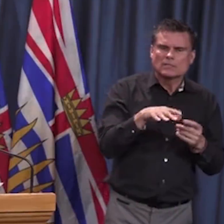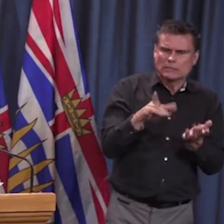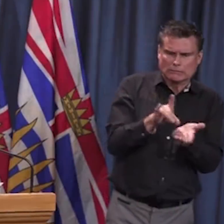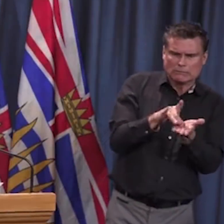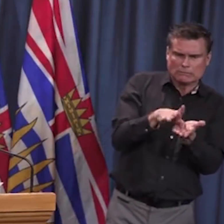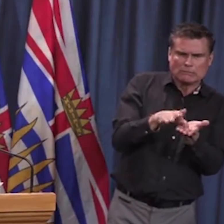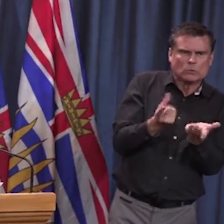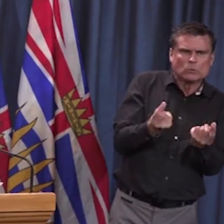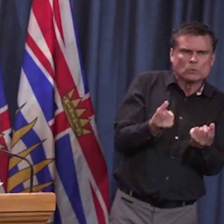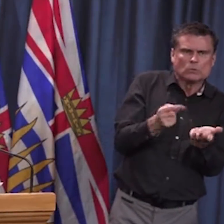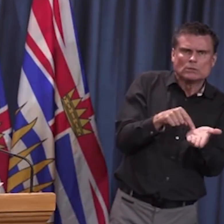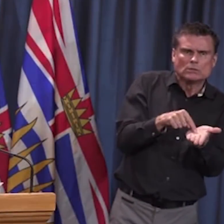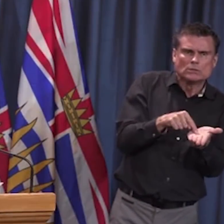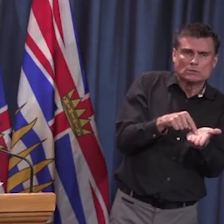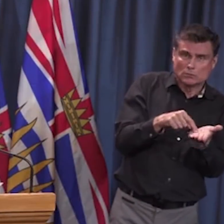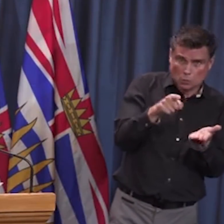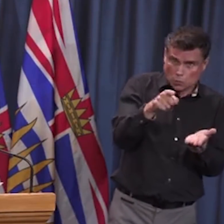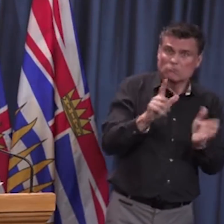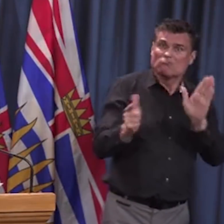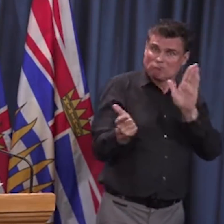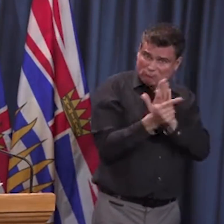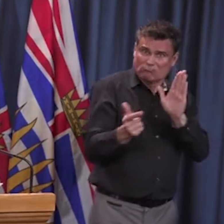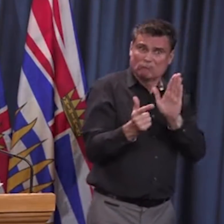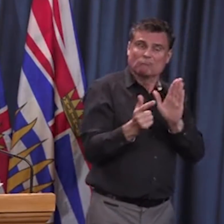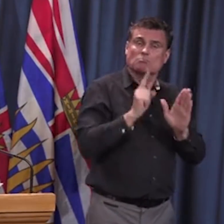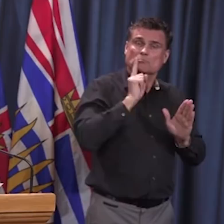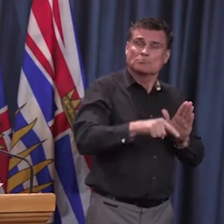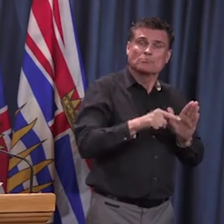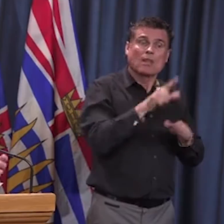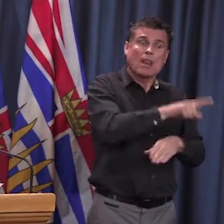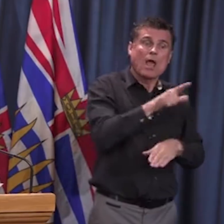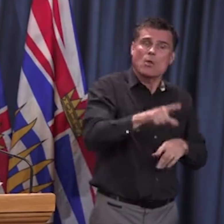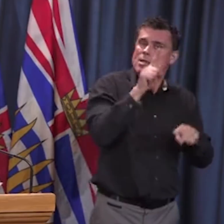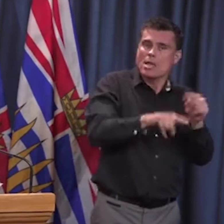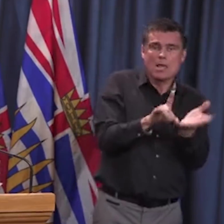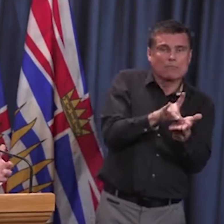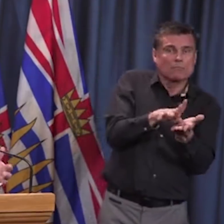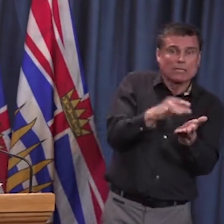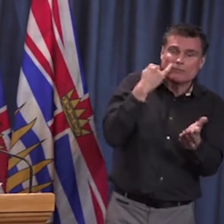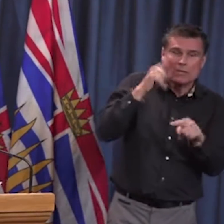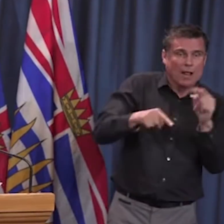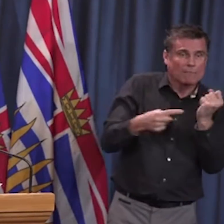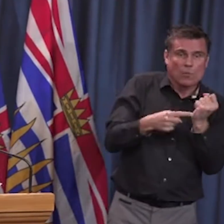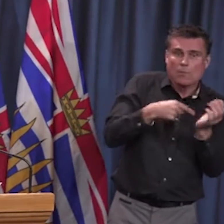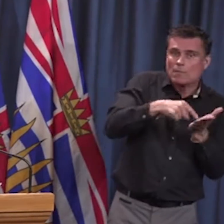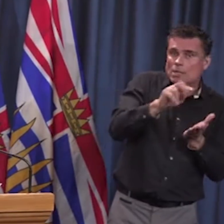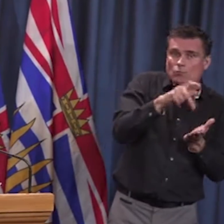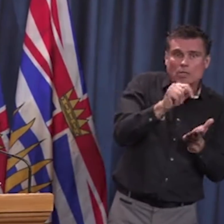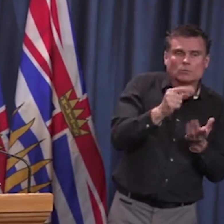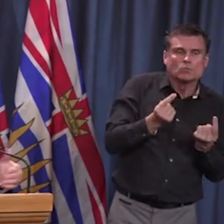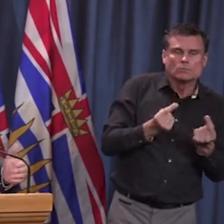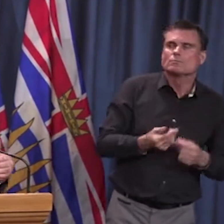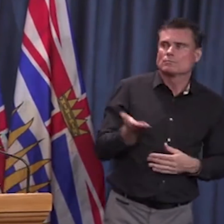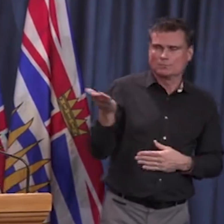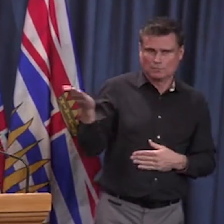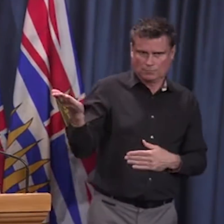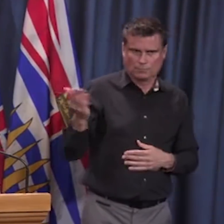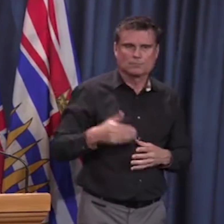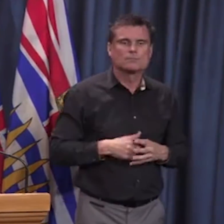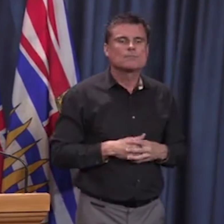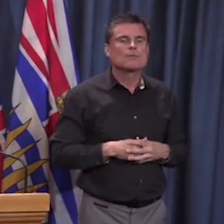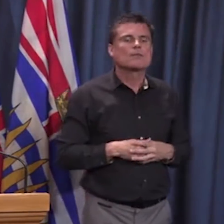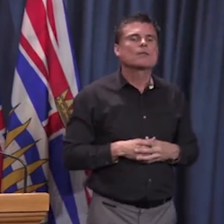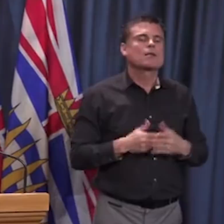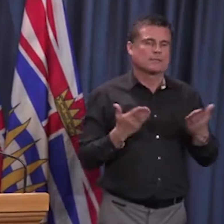No one will lose their apartment because of COVID-19. That's not to say that there are not tenants who are in various stages